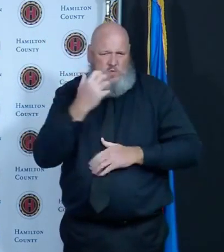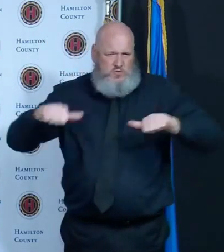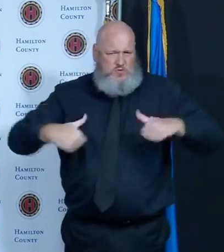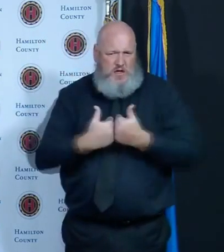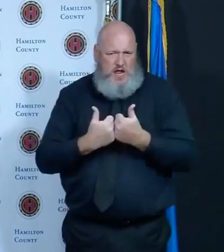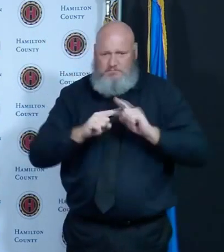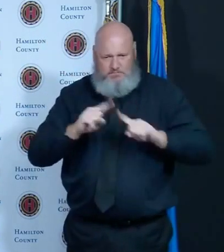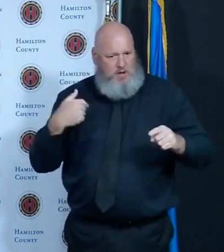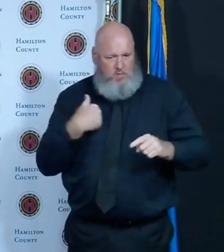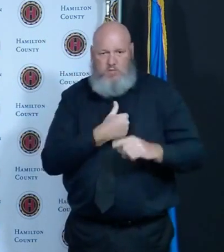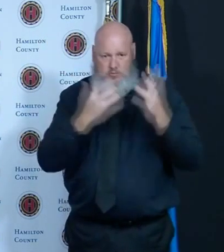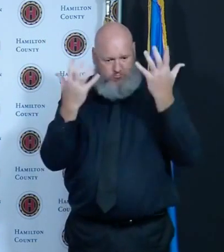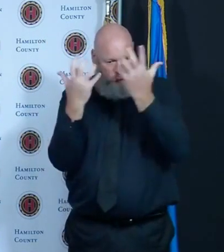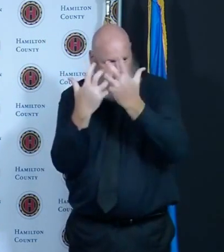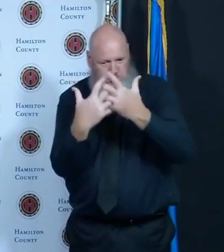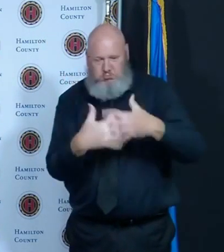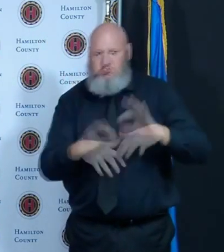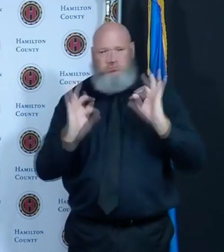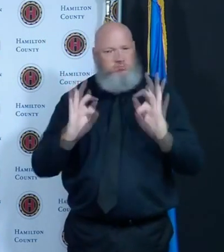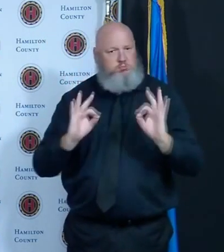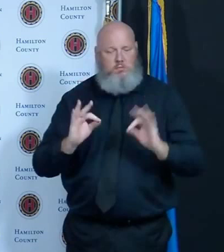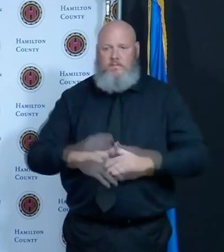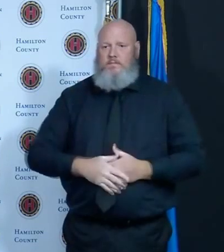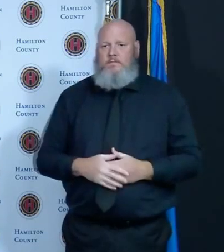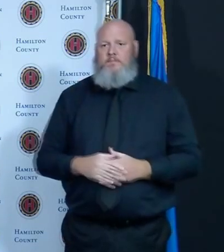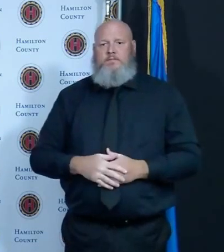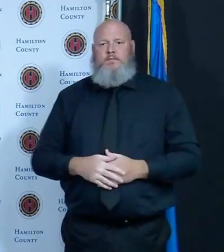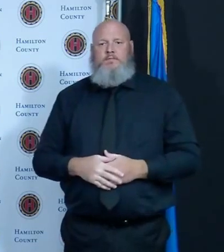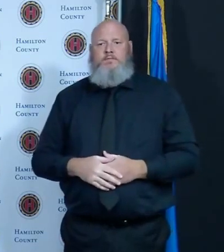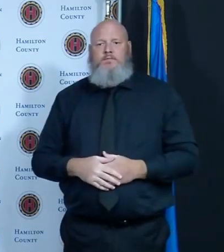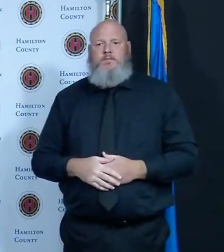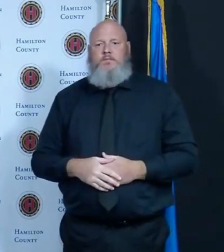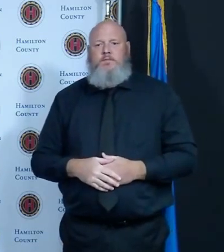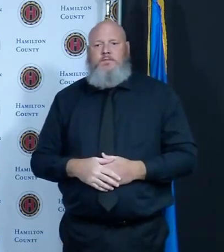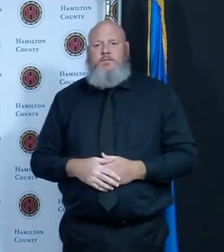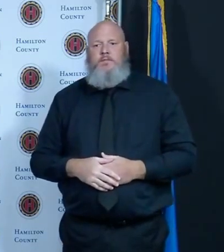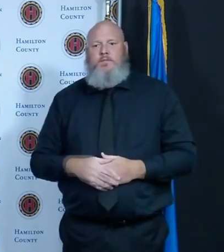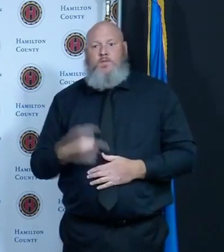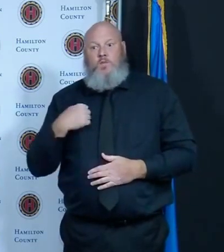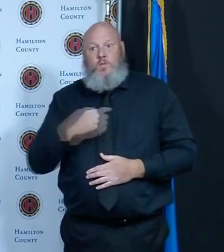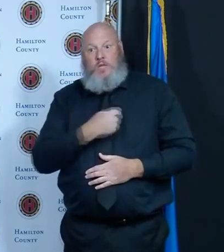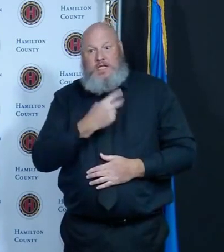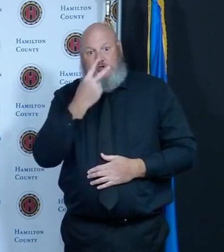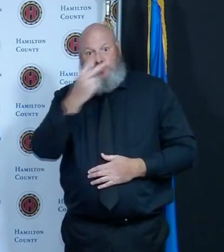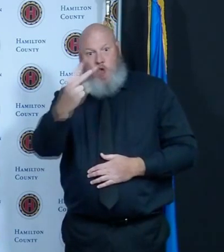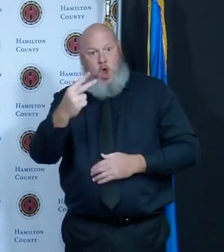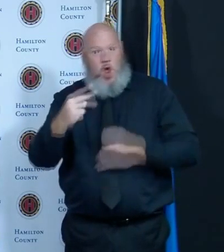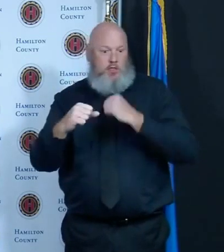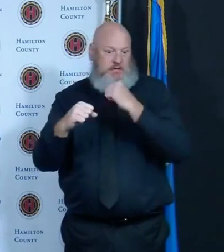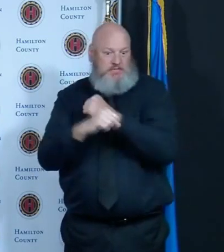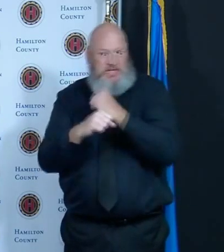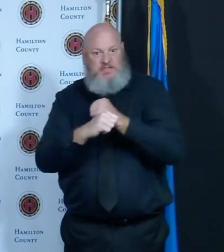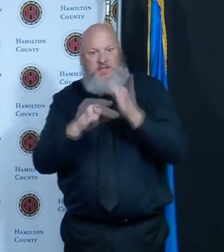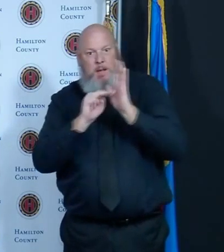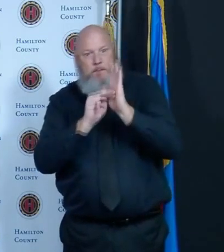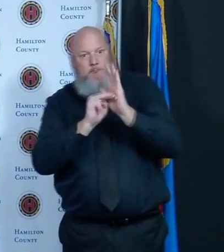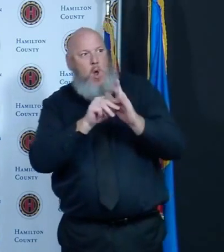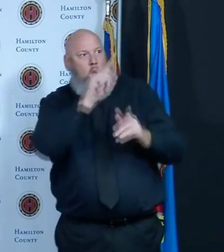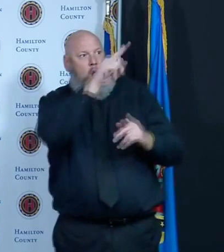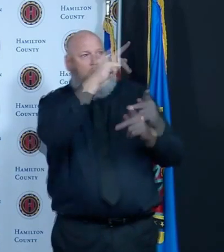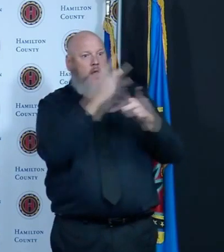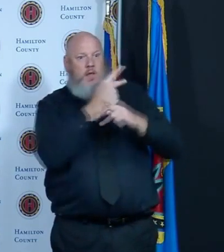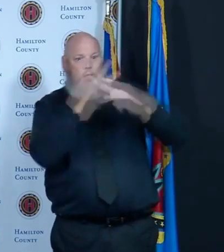to emphasize that we've seen this modeling. It's not pretty, and the strategies are